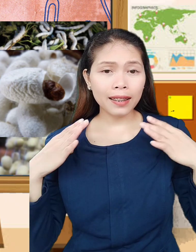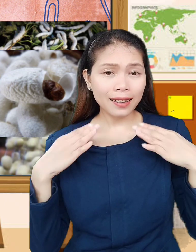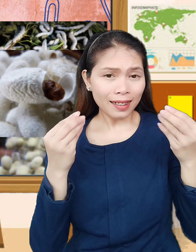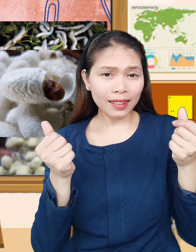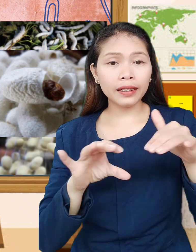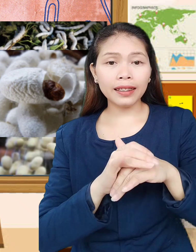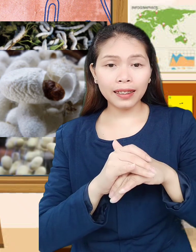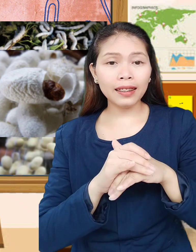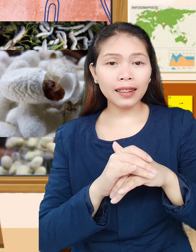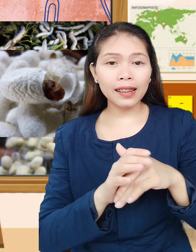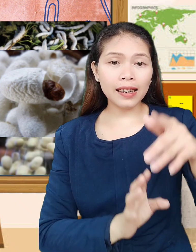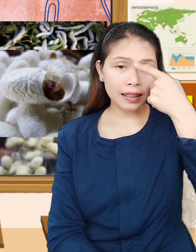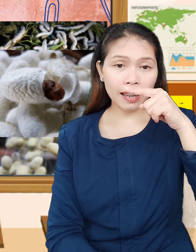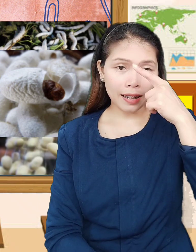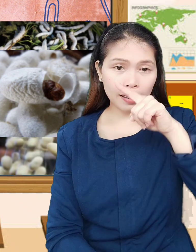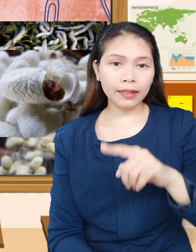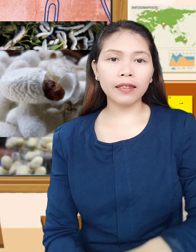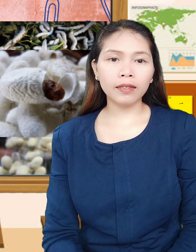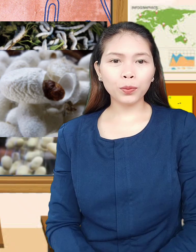in Thailand.